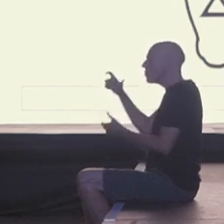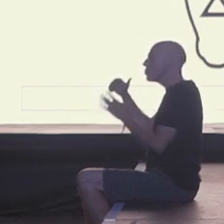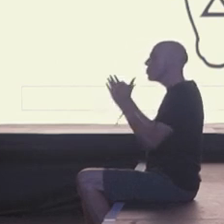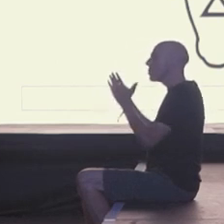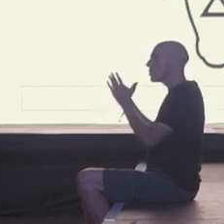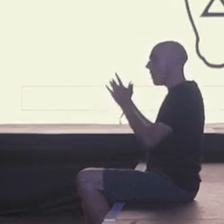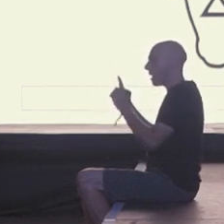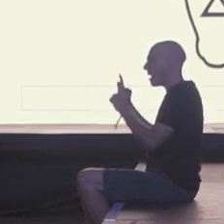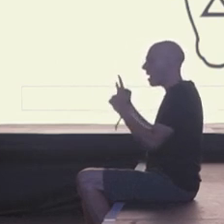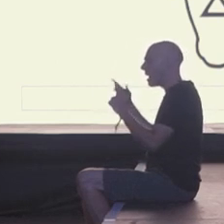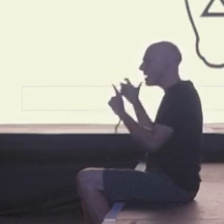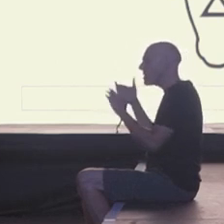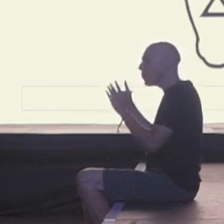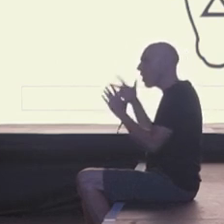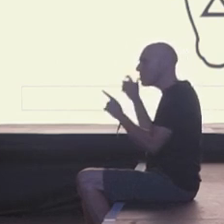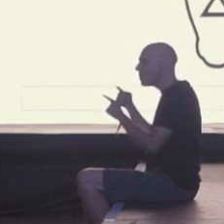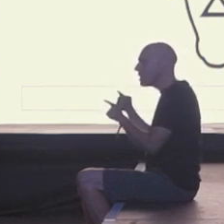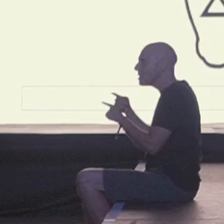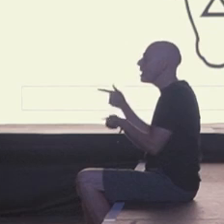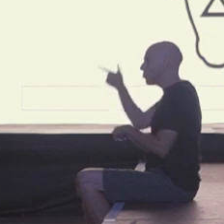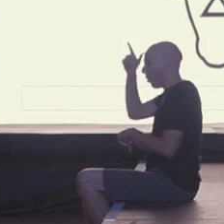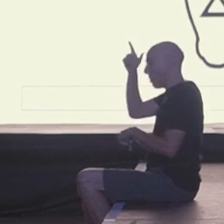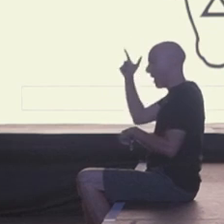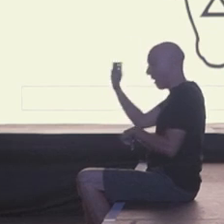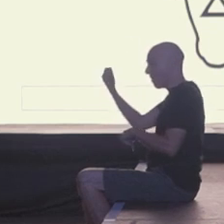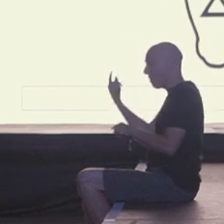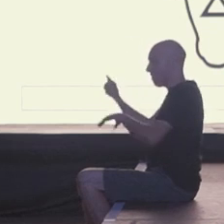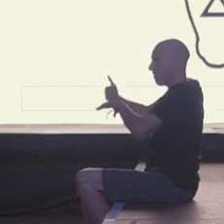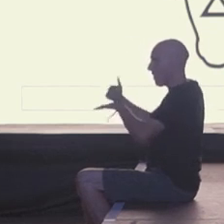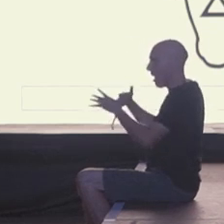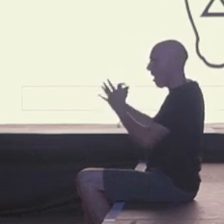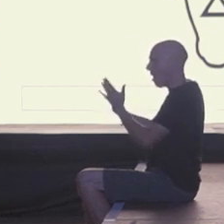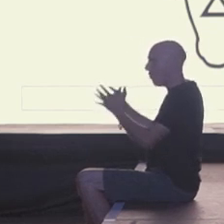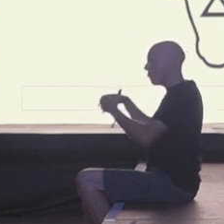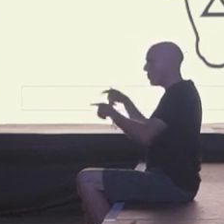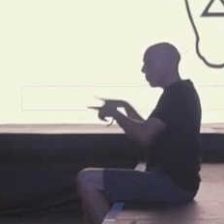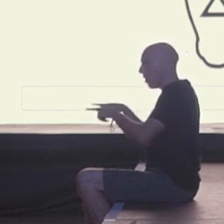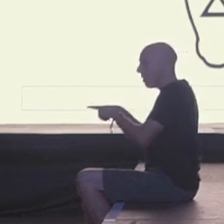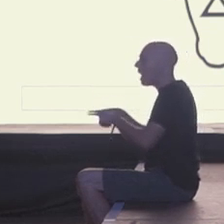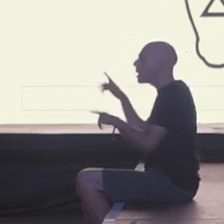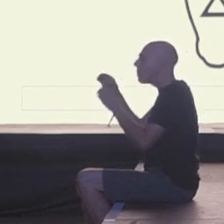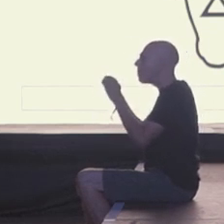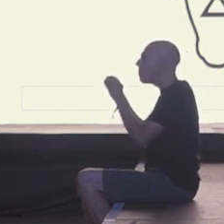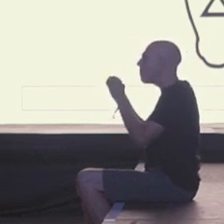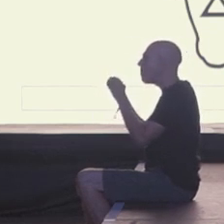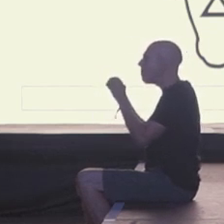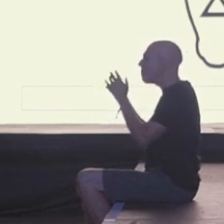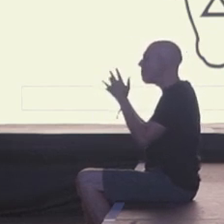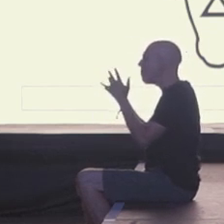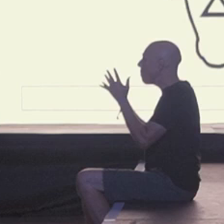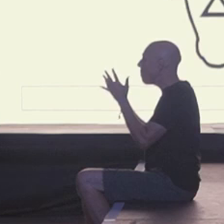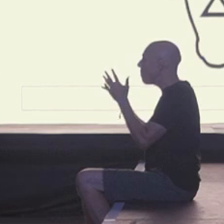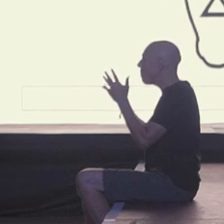on how you want to get involved. But sometimes you might find a group in Barcelona. We've got Nunu from Barcelona right here.